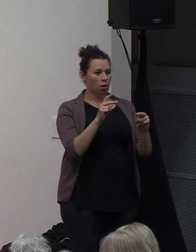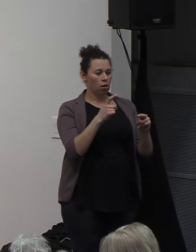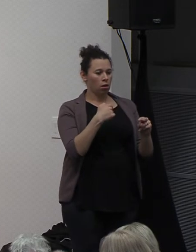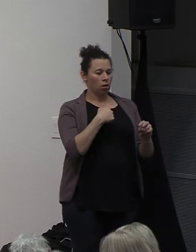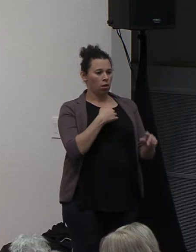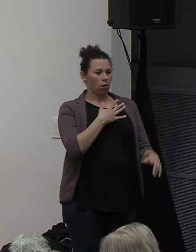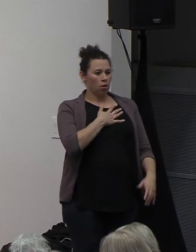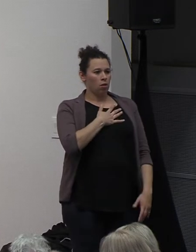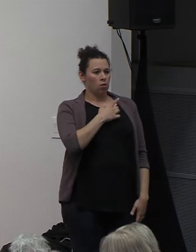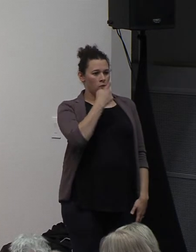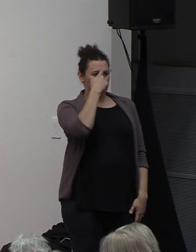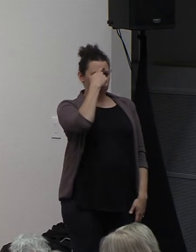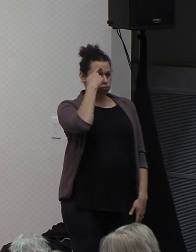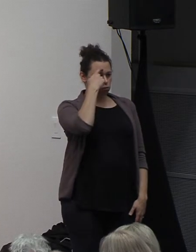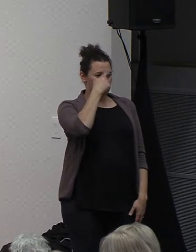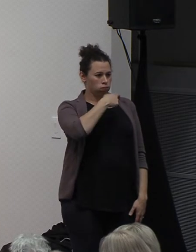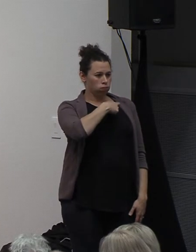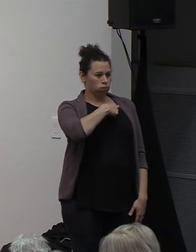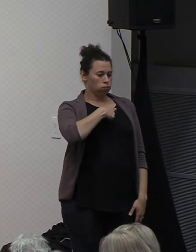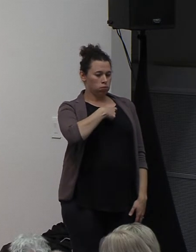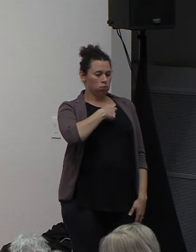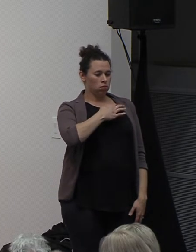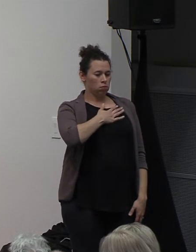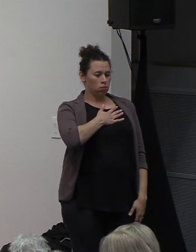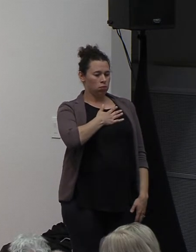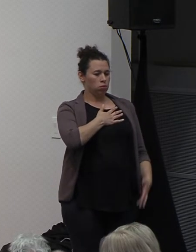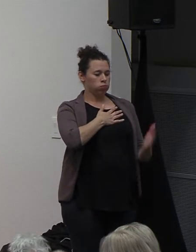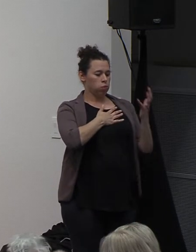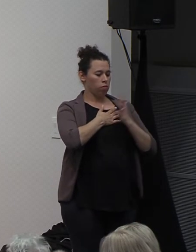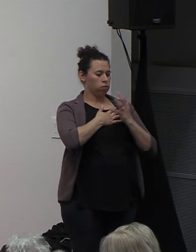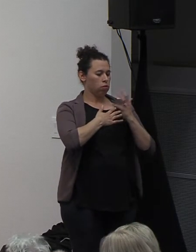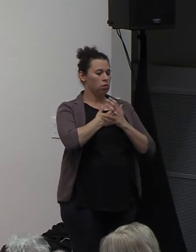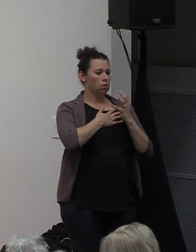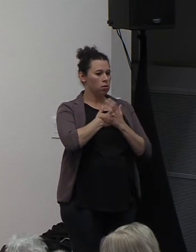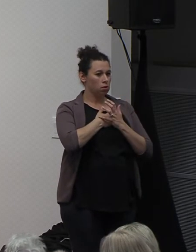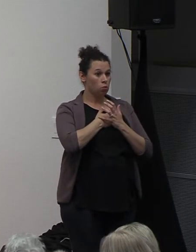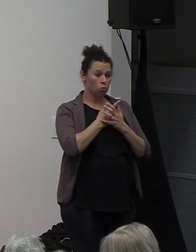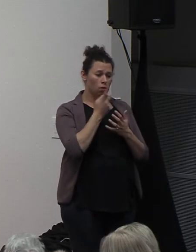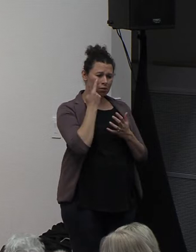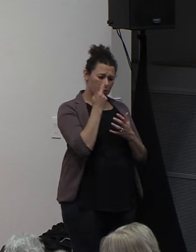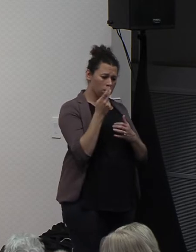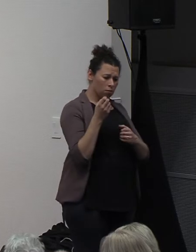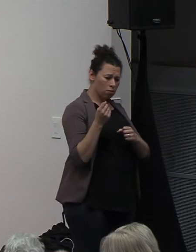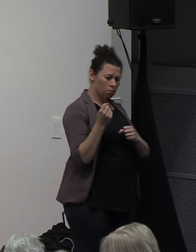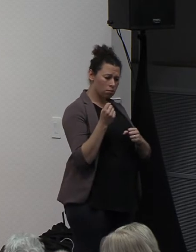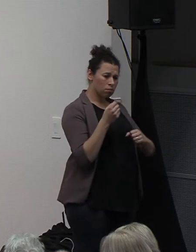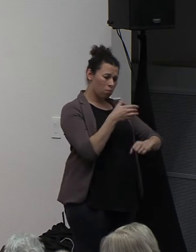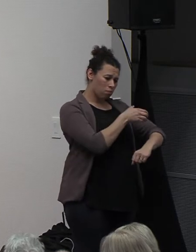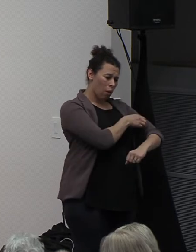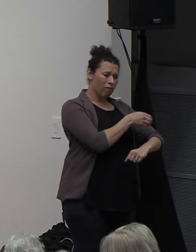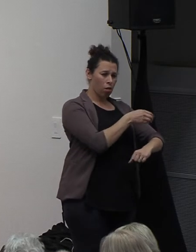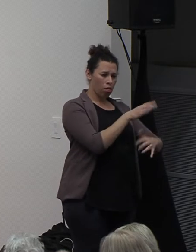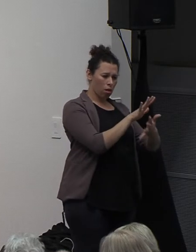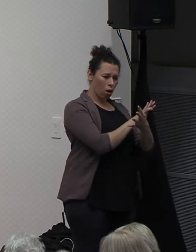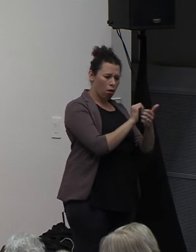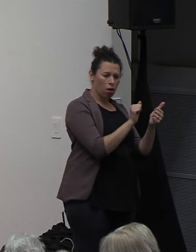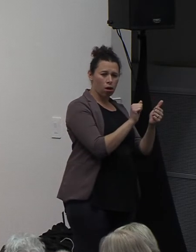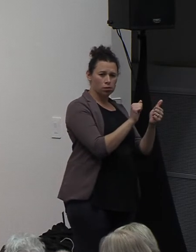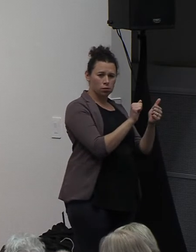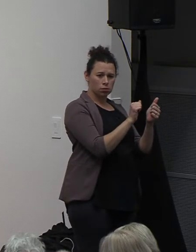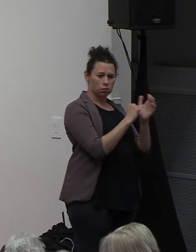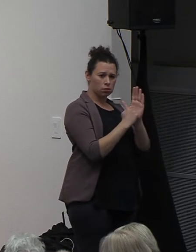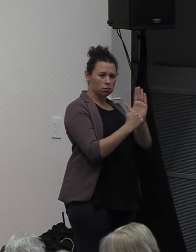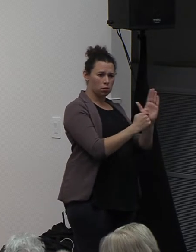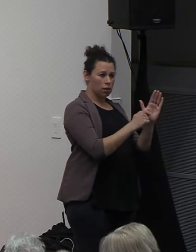and what we needed to do. We have seen some very powerful Holocaust sites from around the world, but none spoke